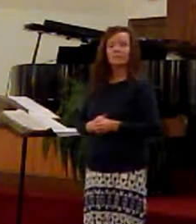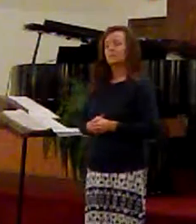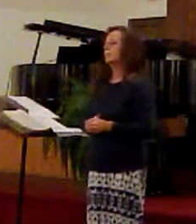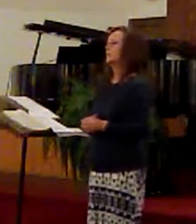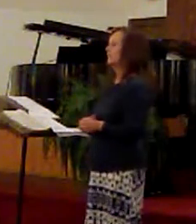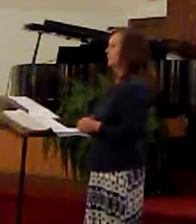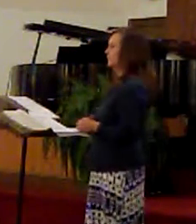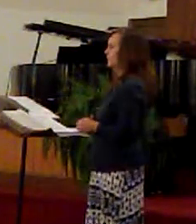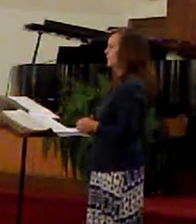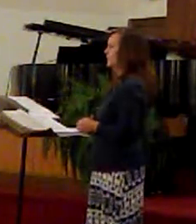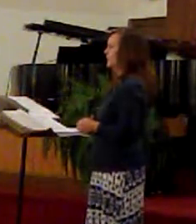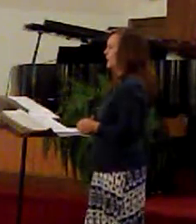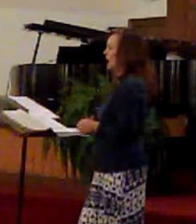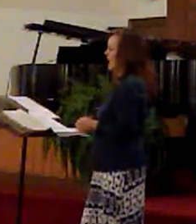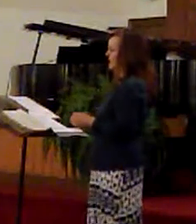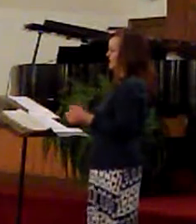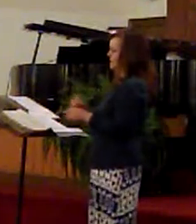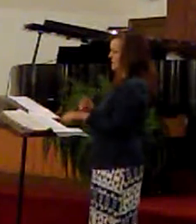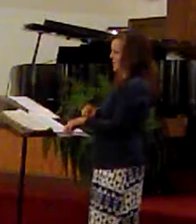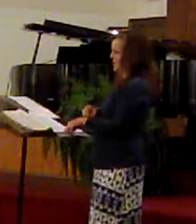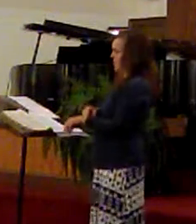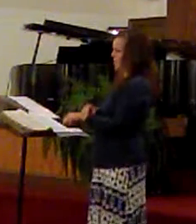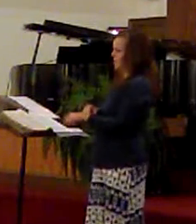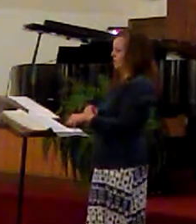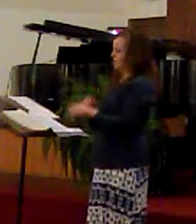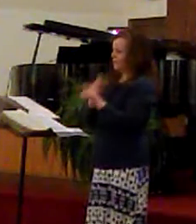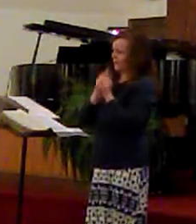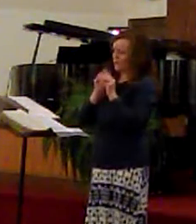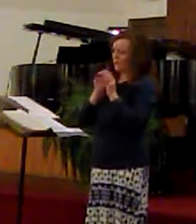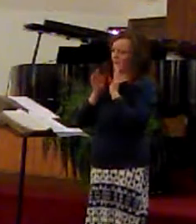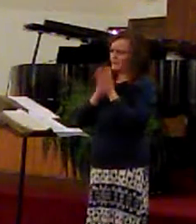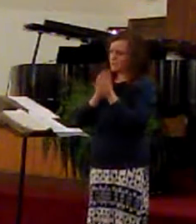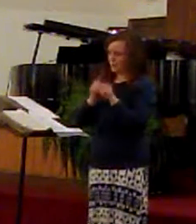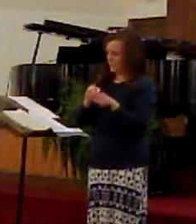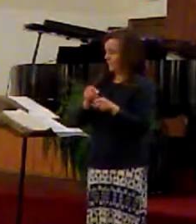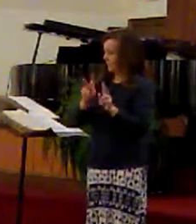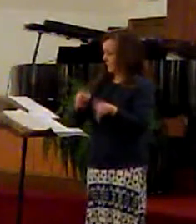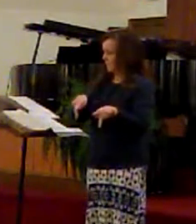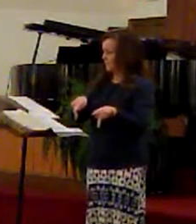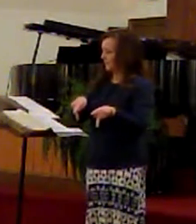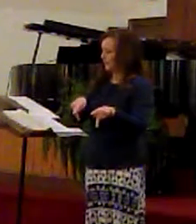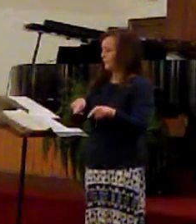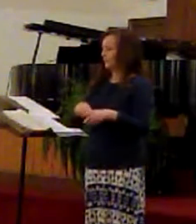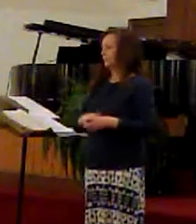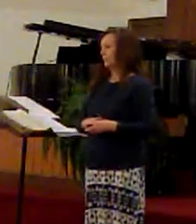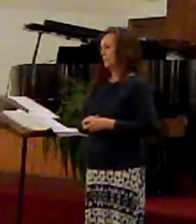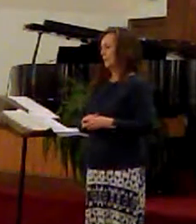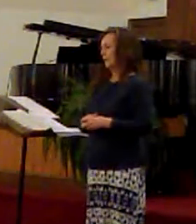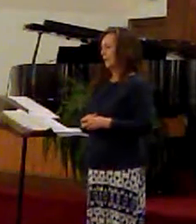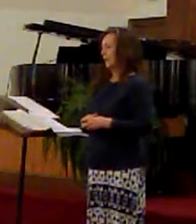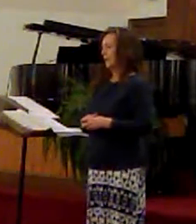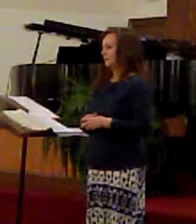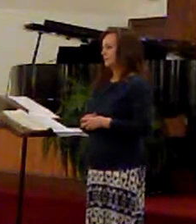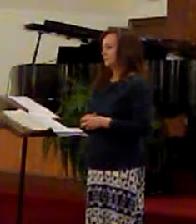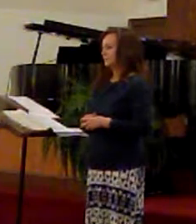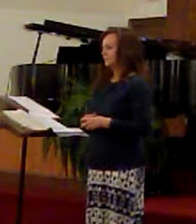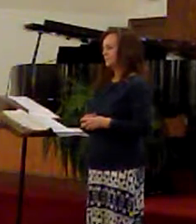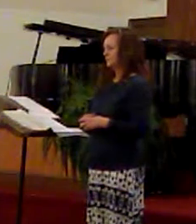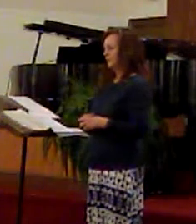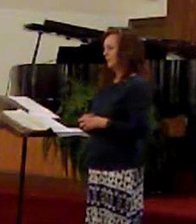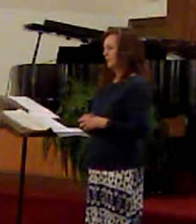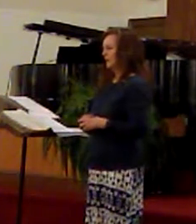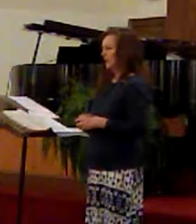And so I took a few minutes and I talked with him. I said, "You know, it's amazing." I said, "It shouldn't surprise me." I said, "But it's